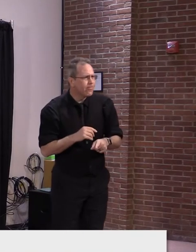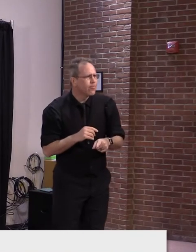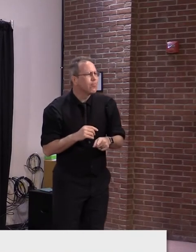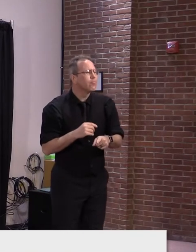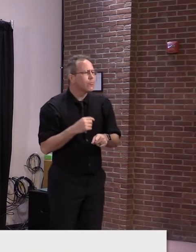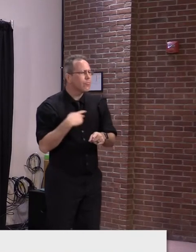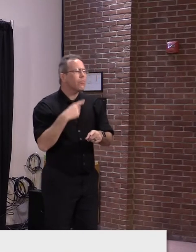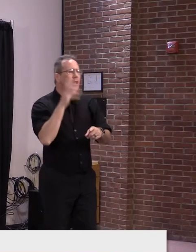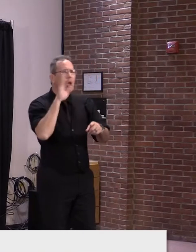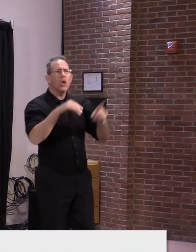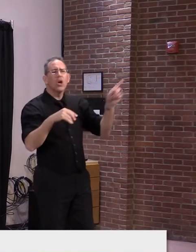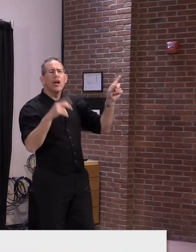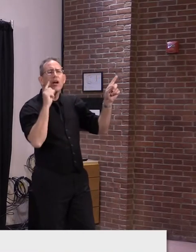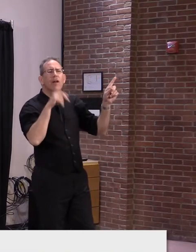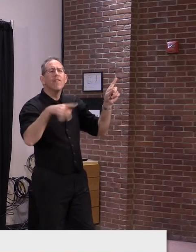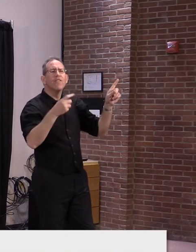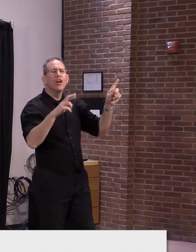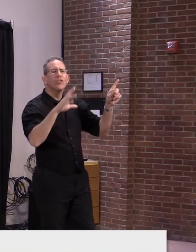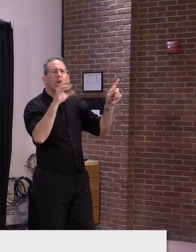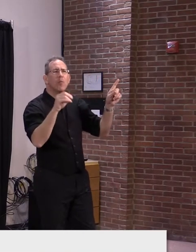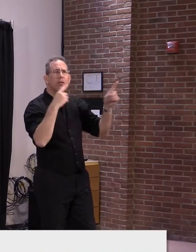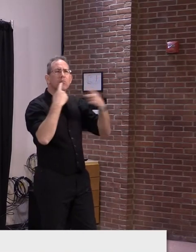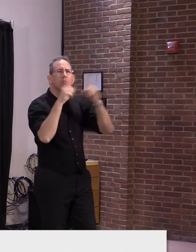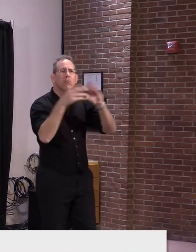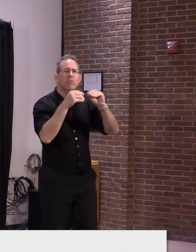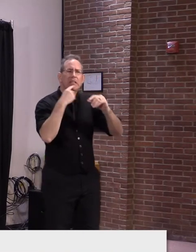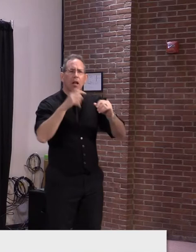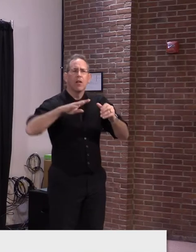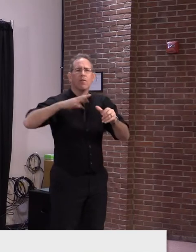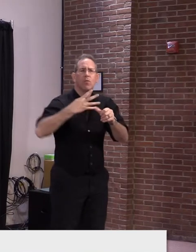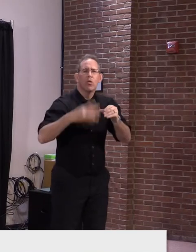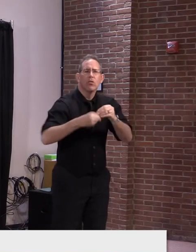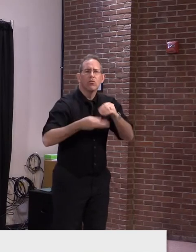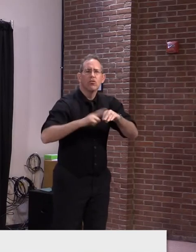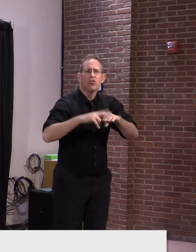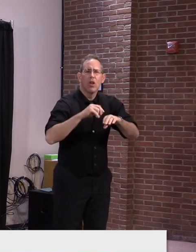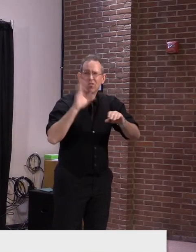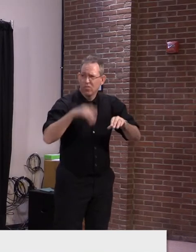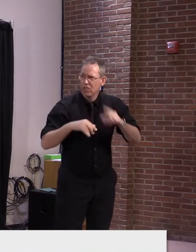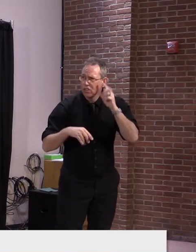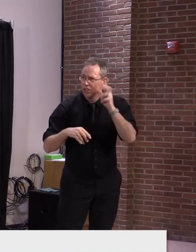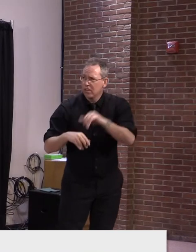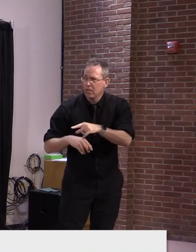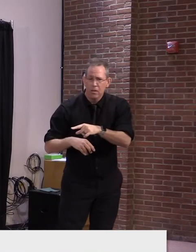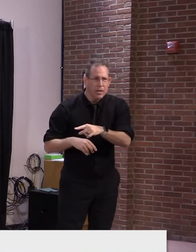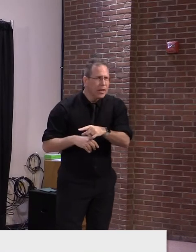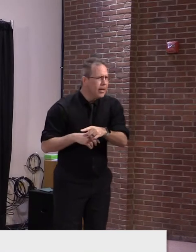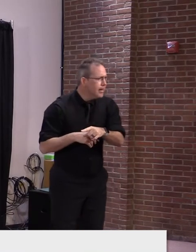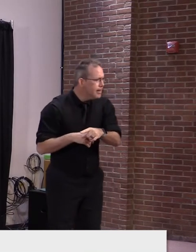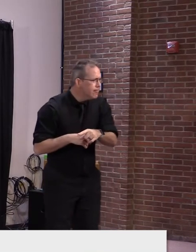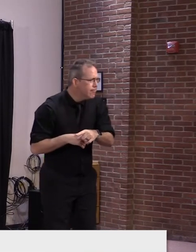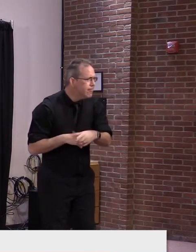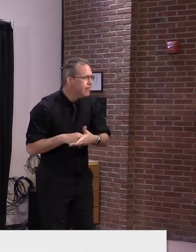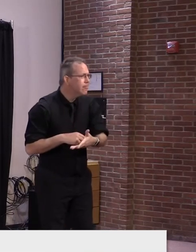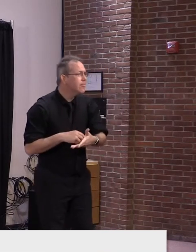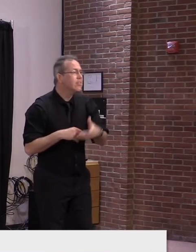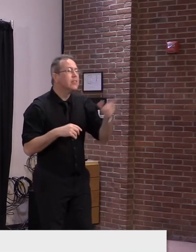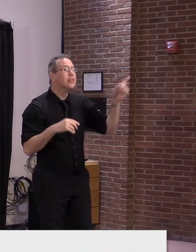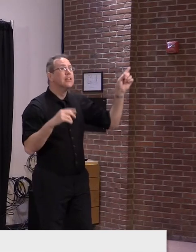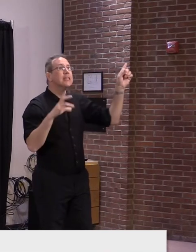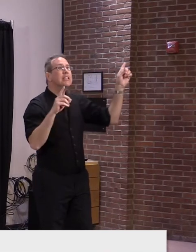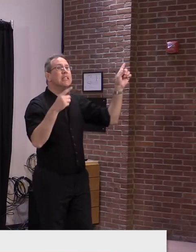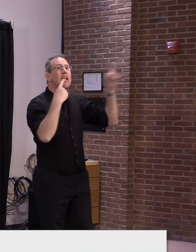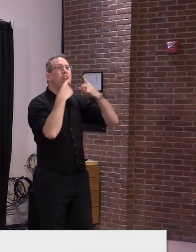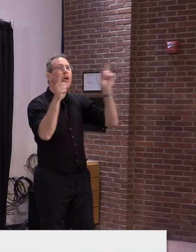from Pfizer, and I haven't seen or heard from the CDC or FDA